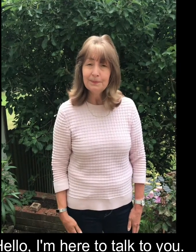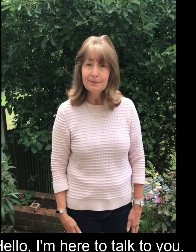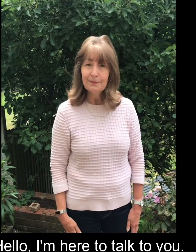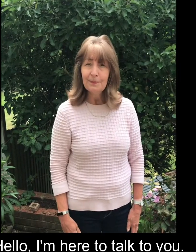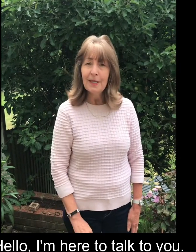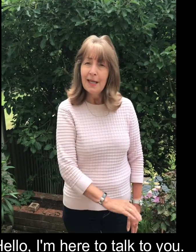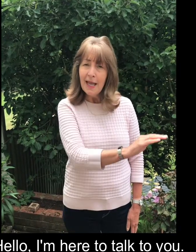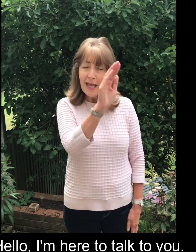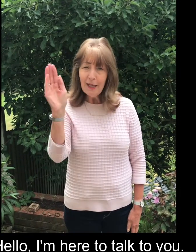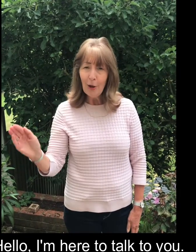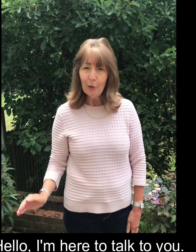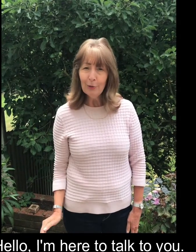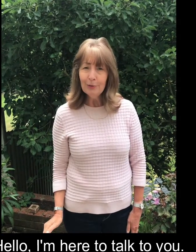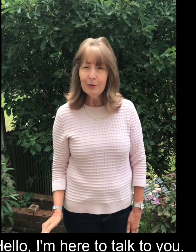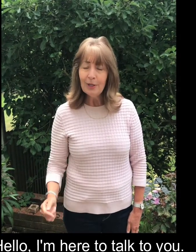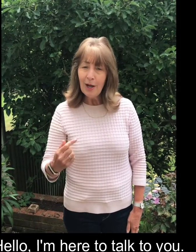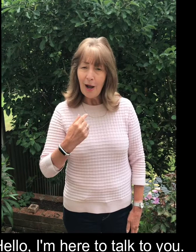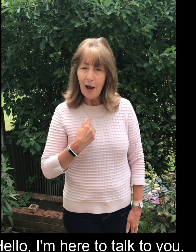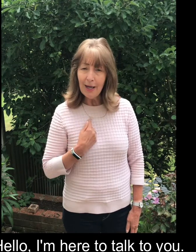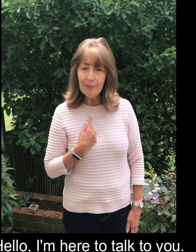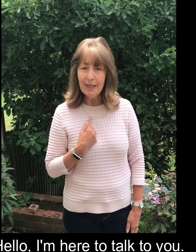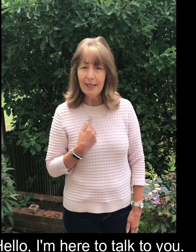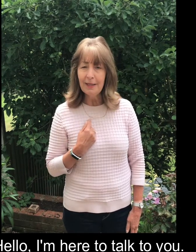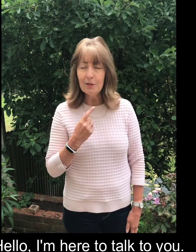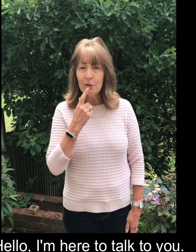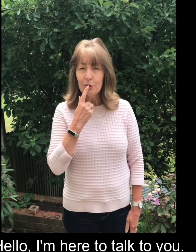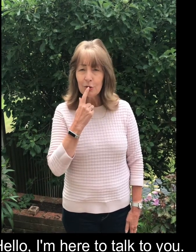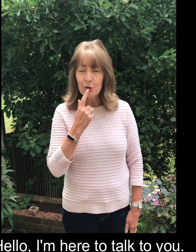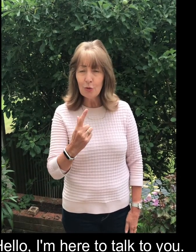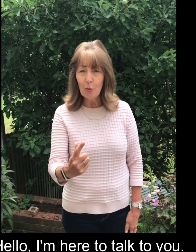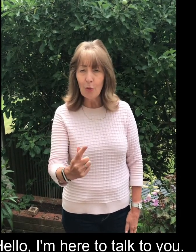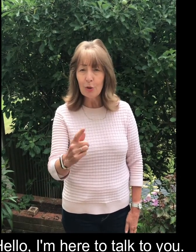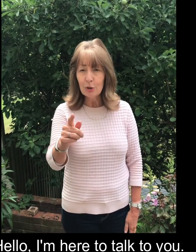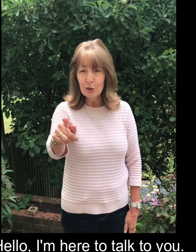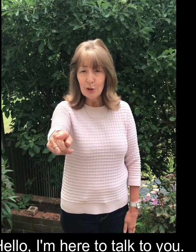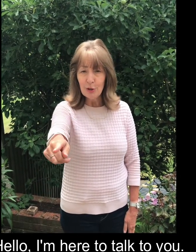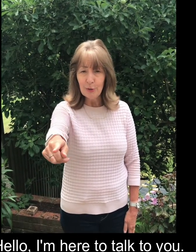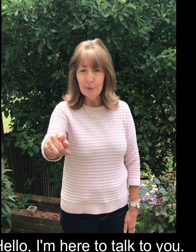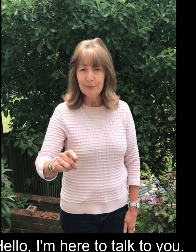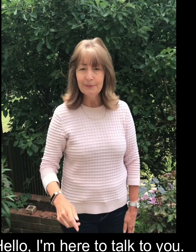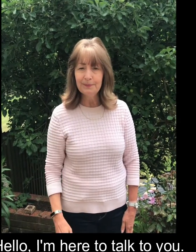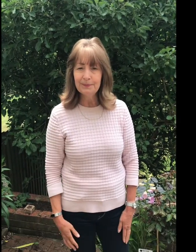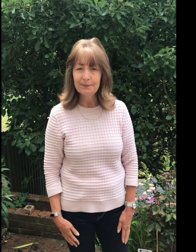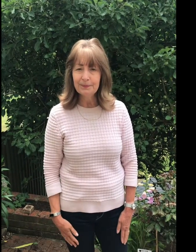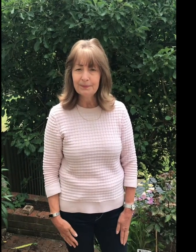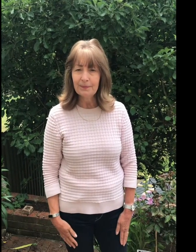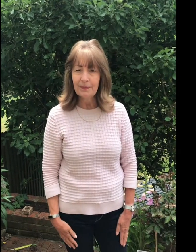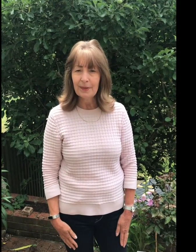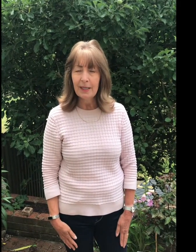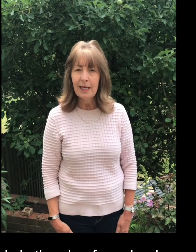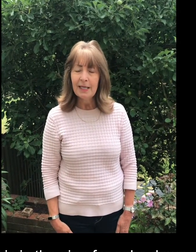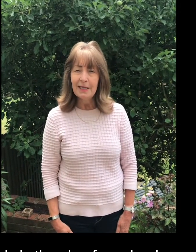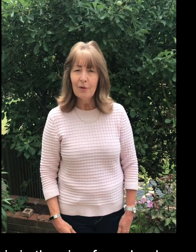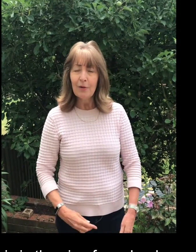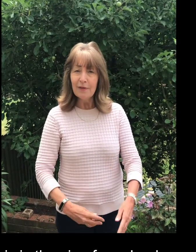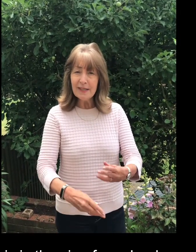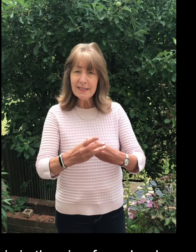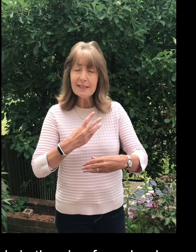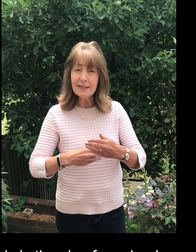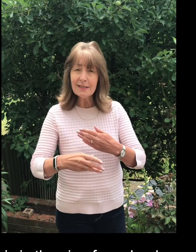Hello, I'm here to talk to you. Now, this is the